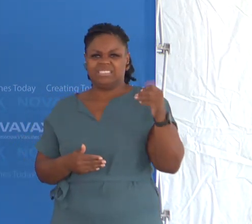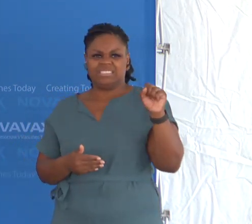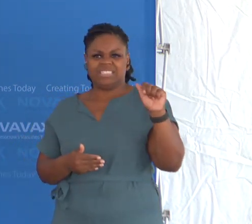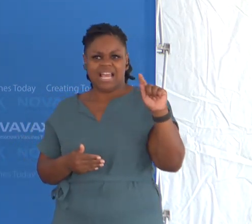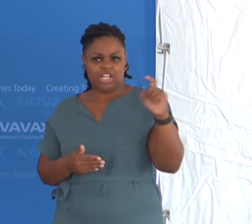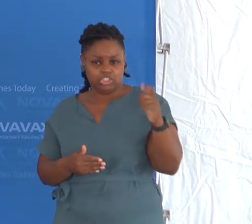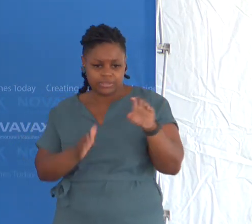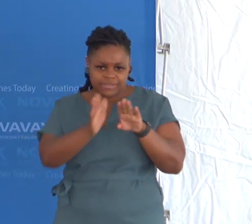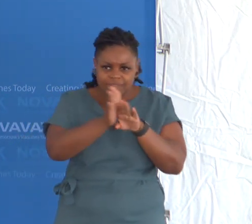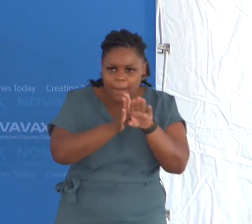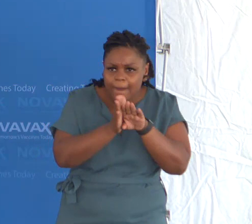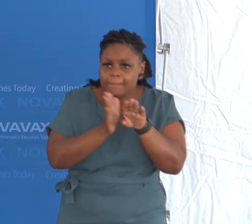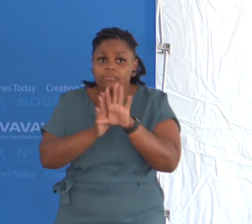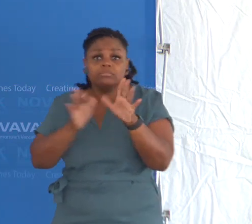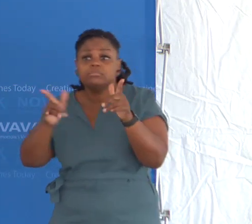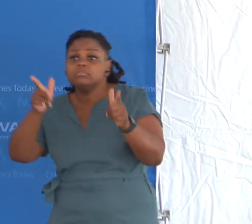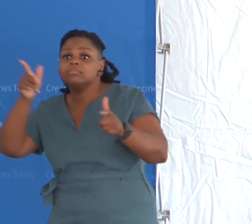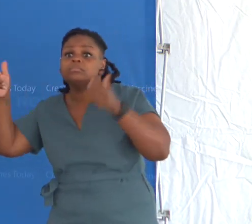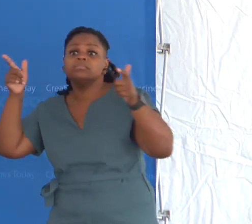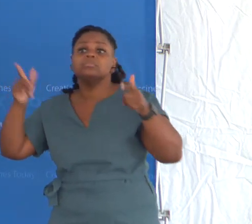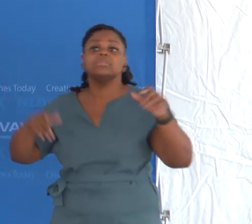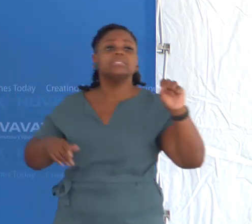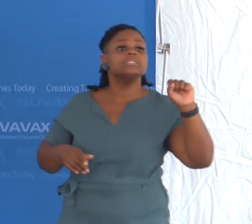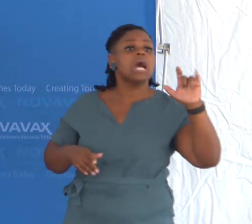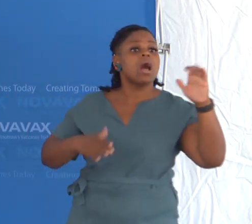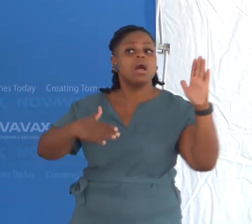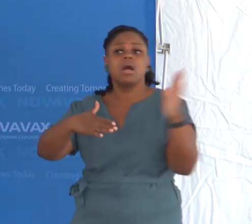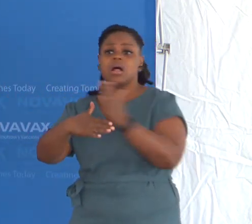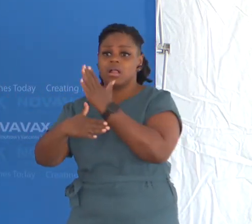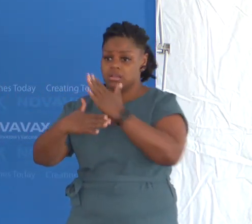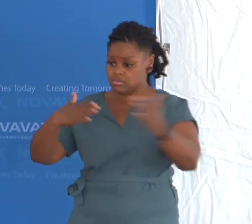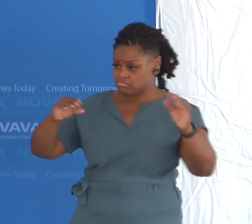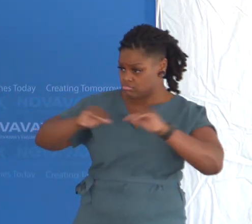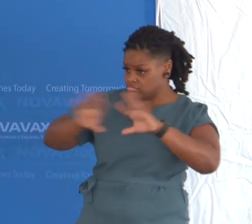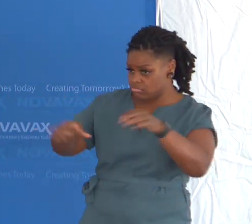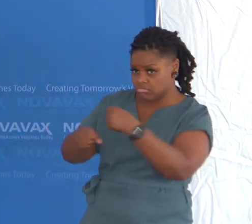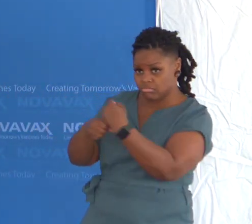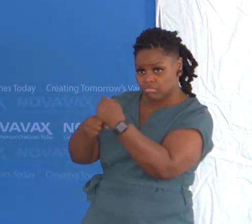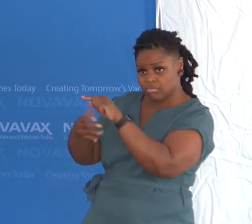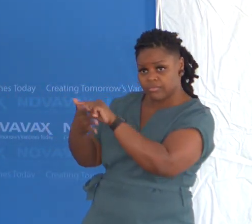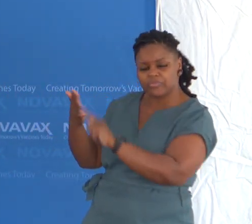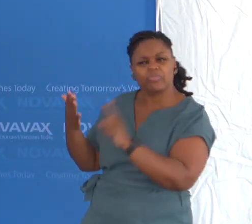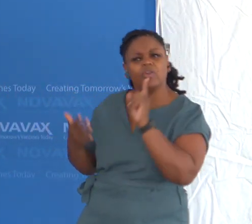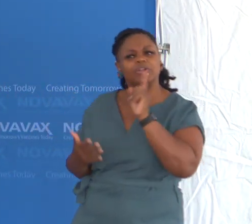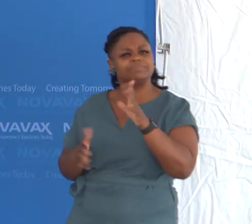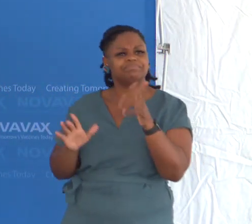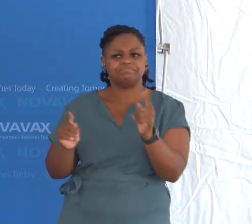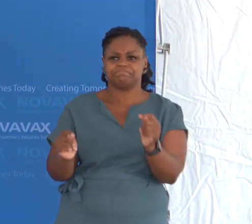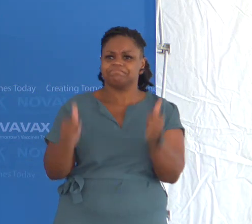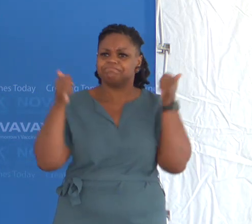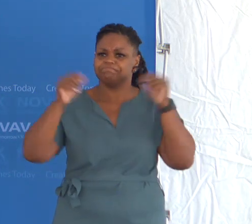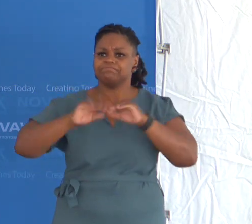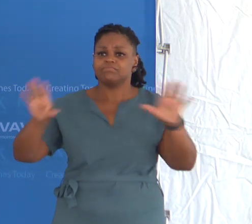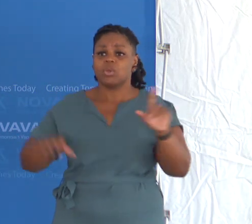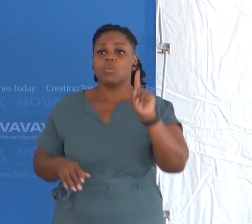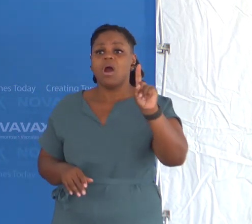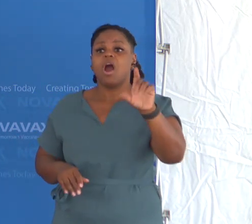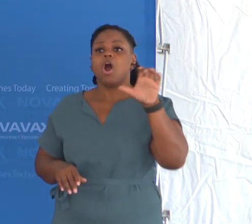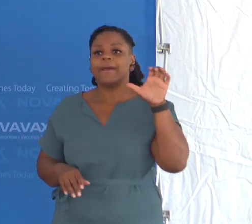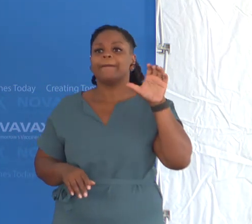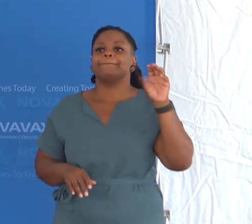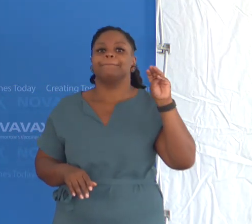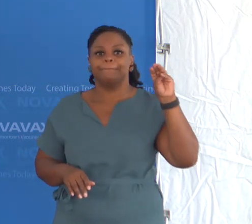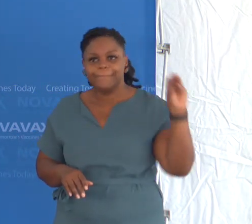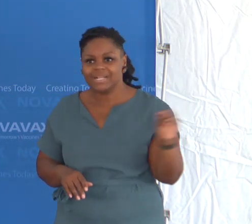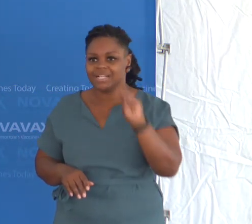manufacturing, and to rapidly deliver 100 million vaccine doses as early